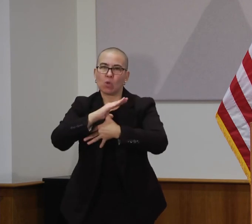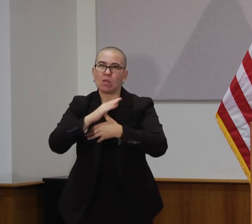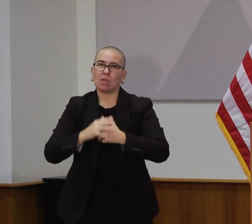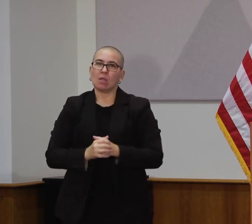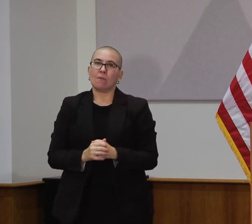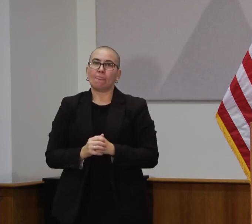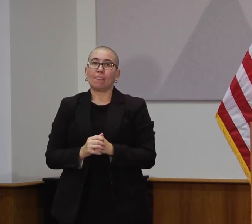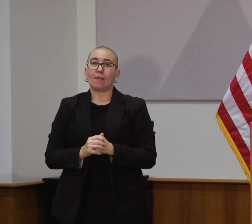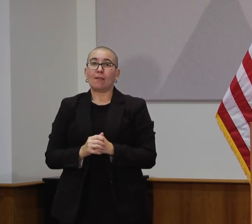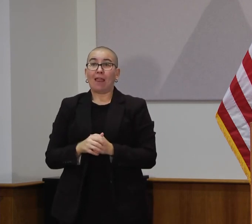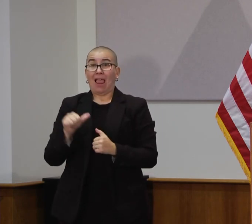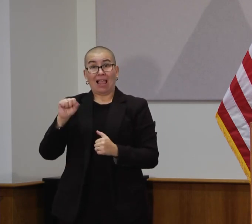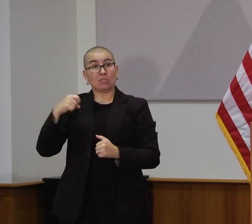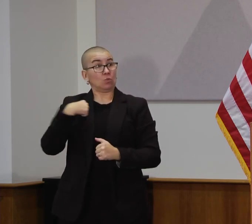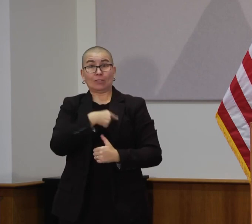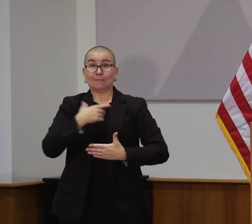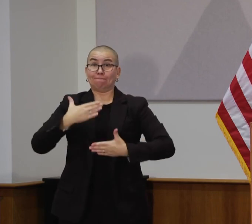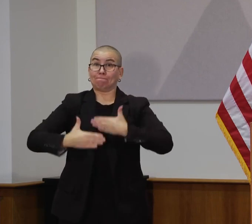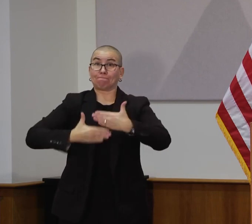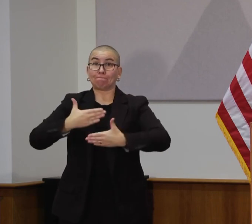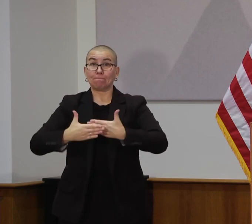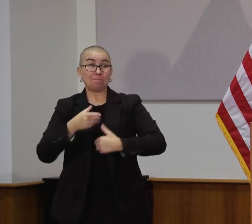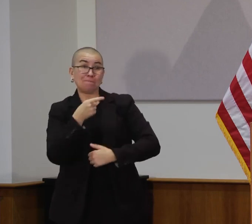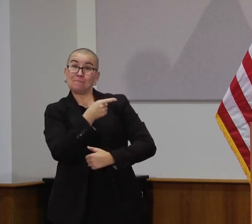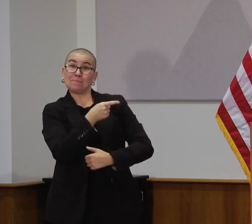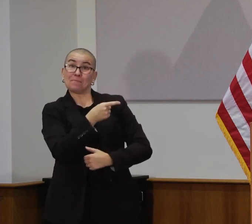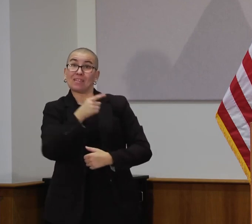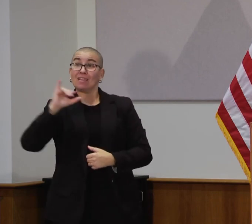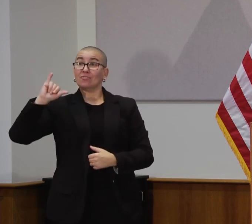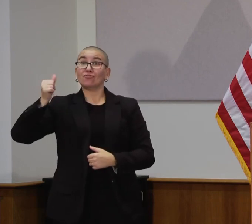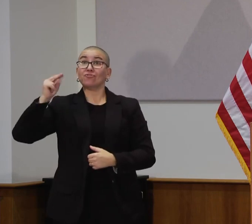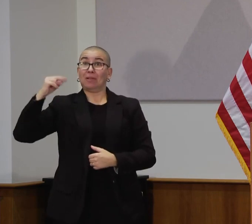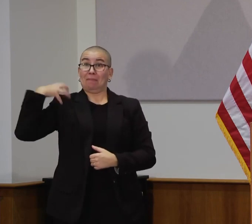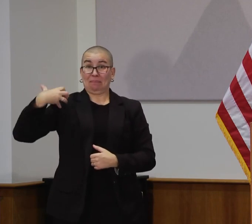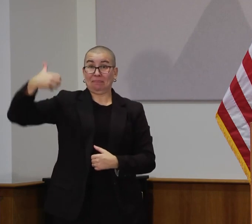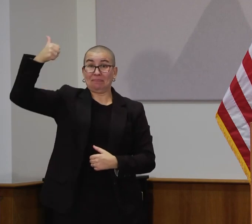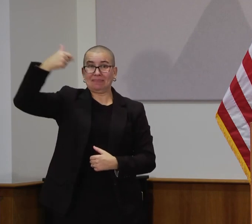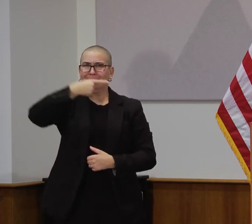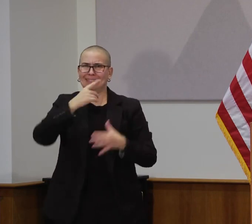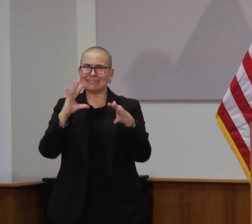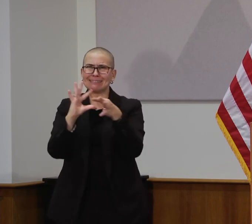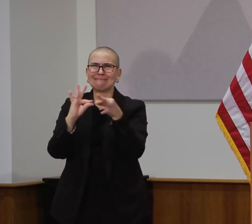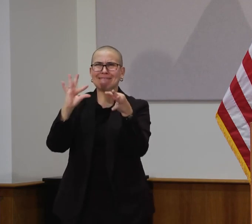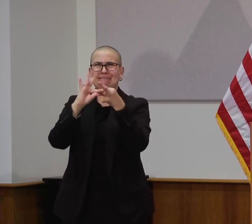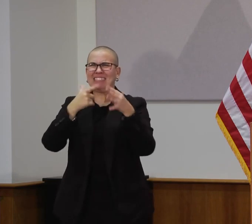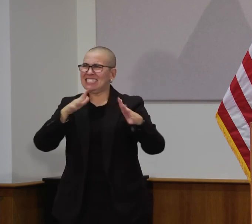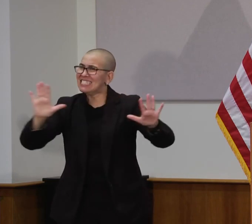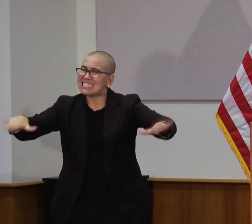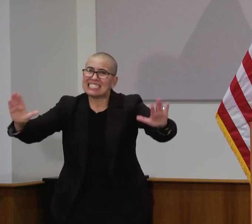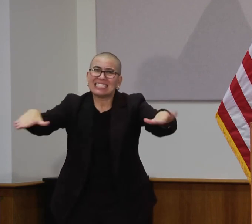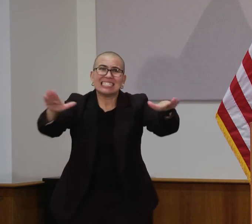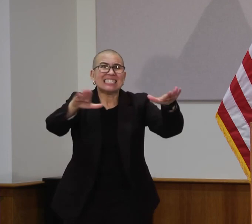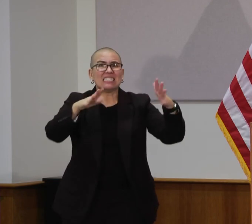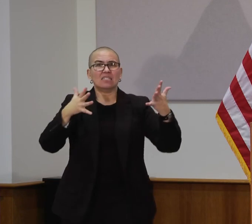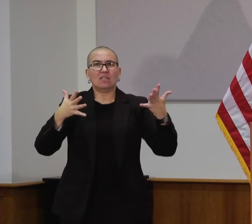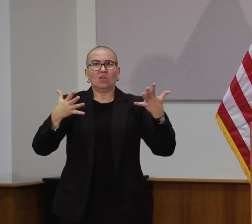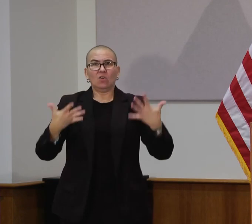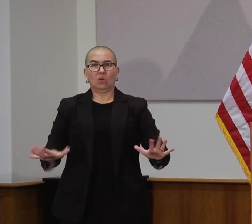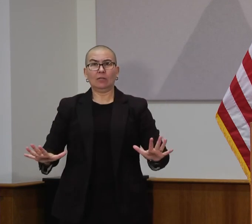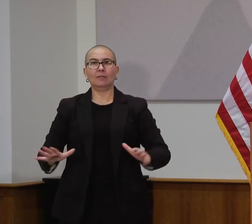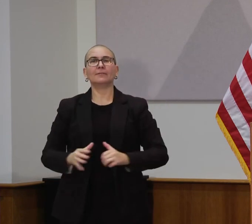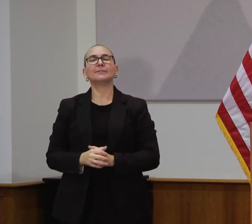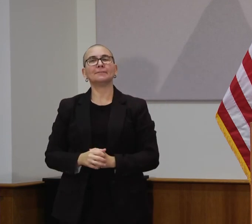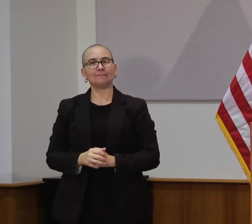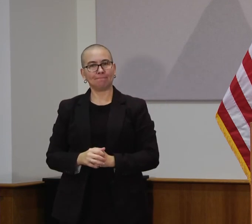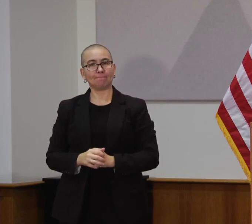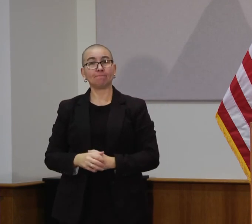Malcolm talked about shifting under our feet. We have opportunities to reduce that spread, and we will do that. And with that, I'll take questions. Jeremy?